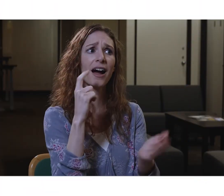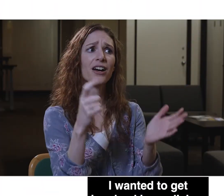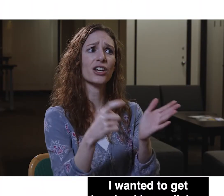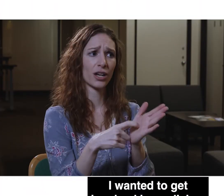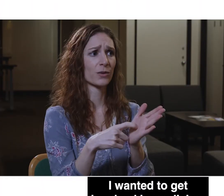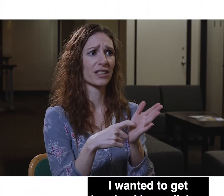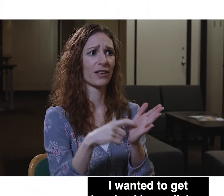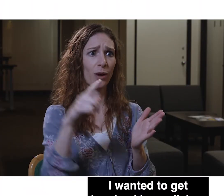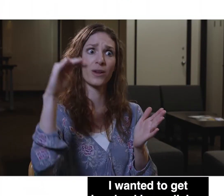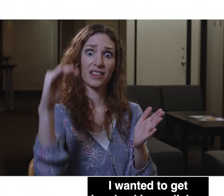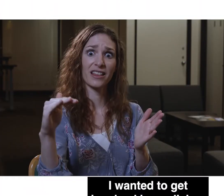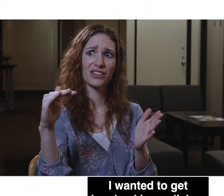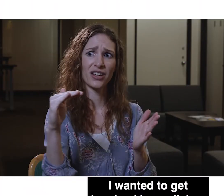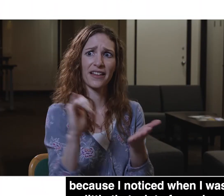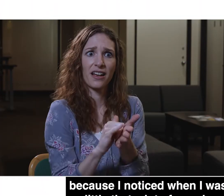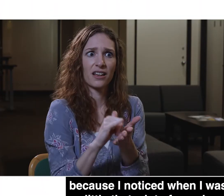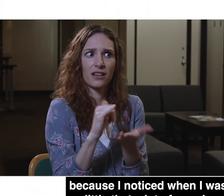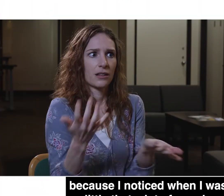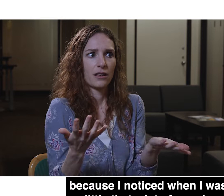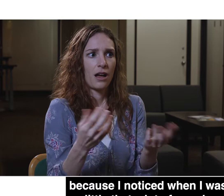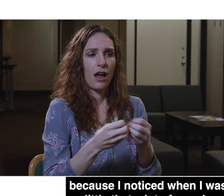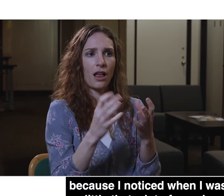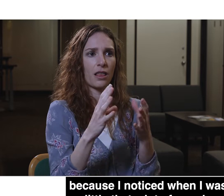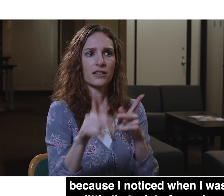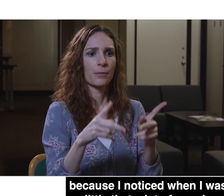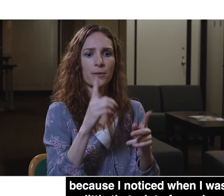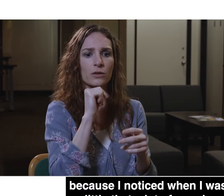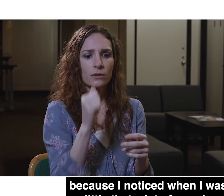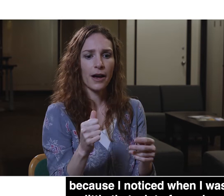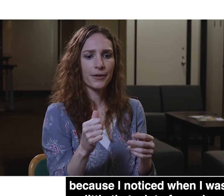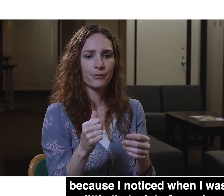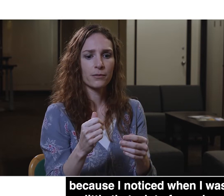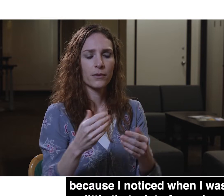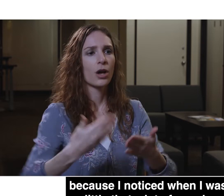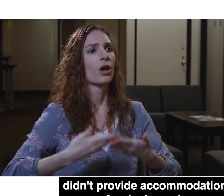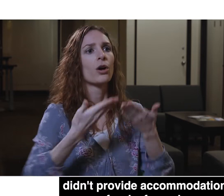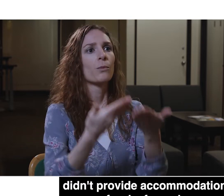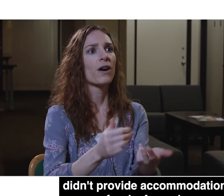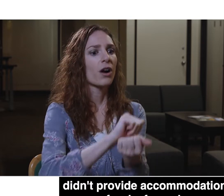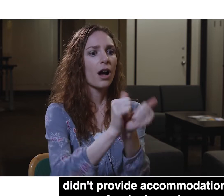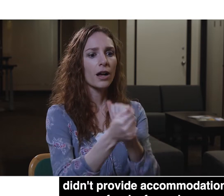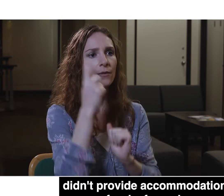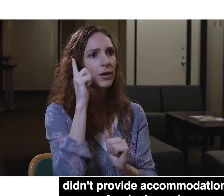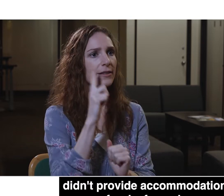I wanted to get involved in medicine because I noticed when I was little that a lot of people didn't provide accommodations for deaf